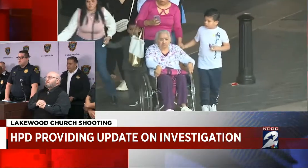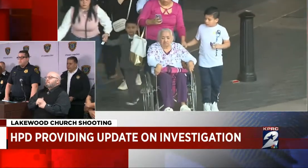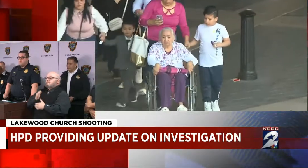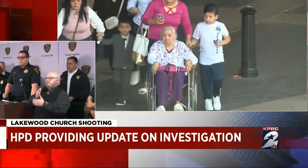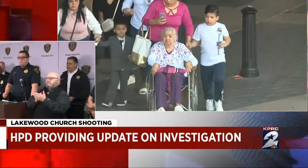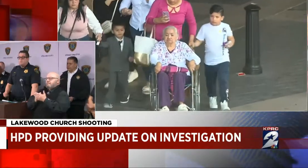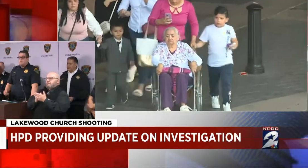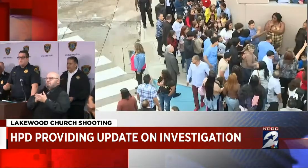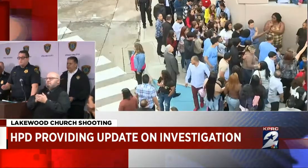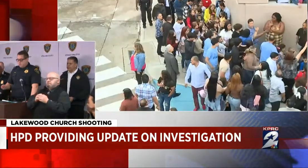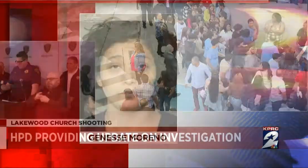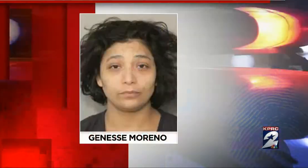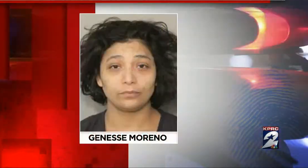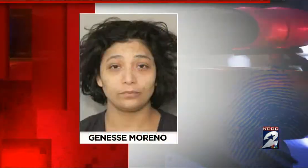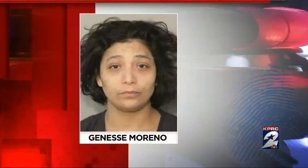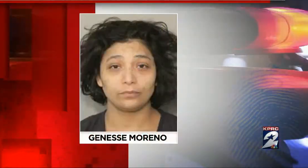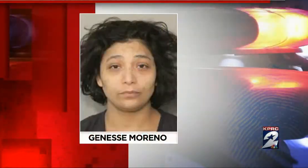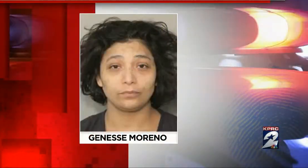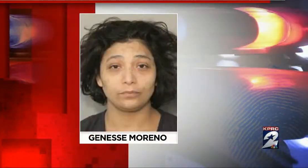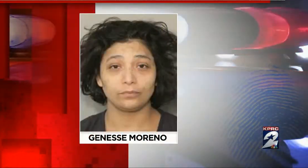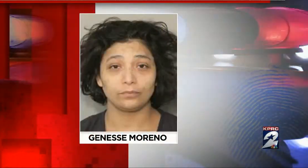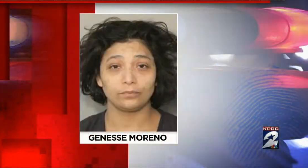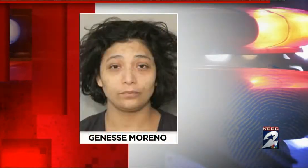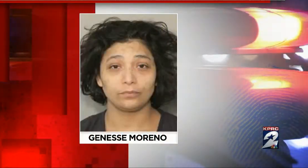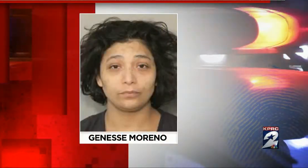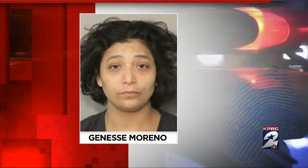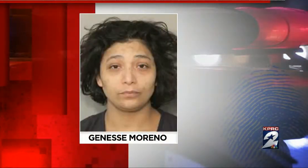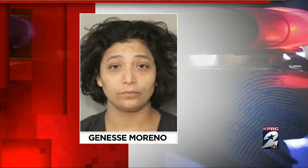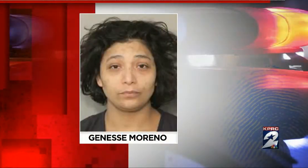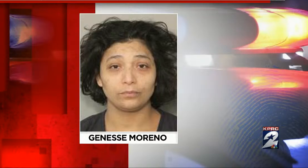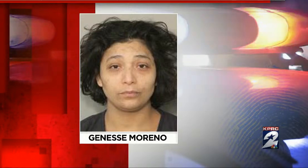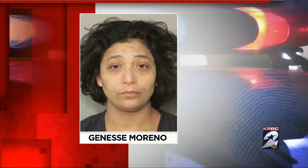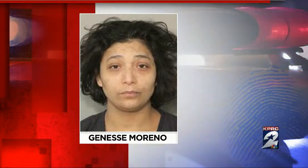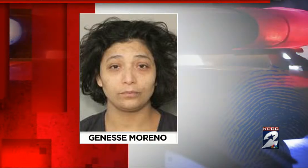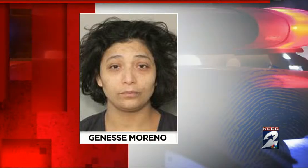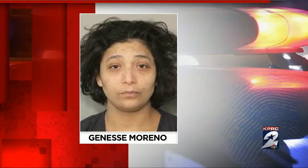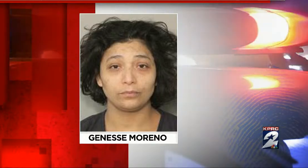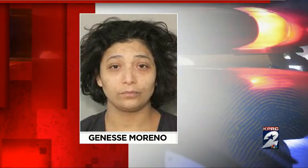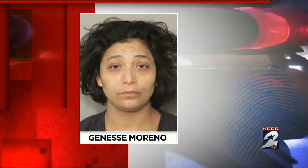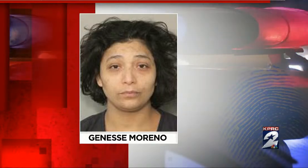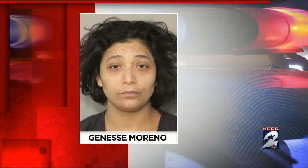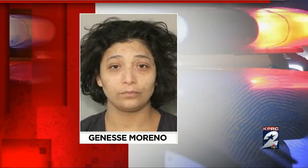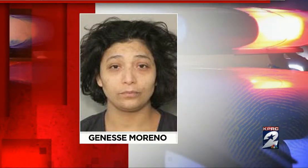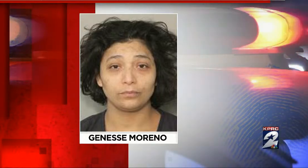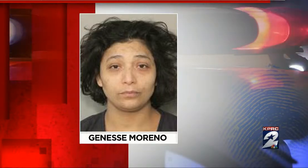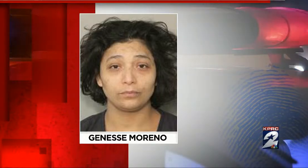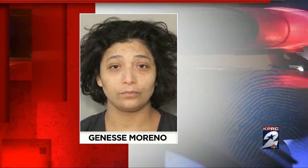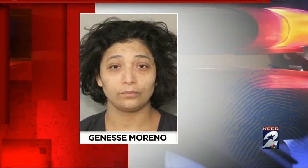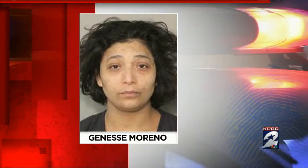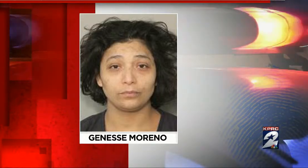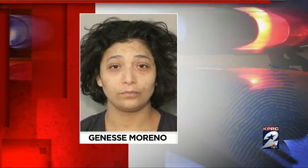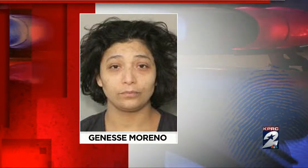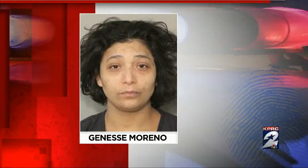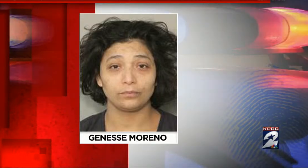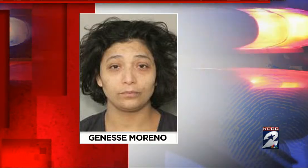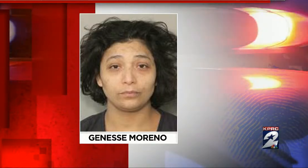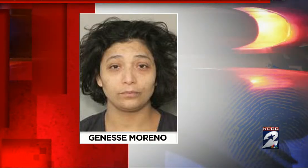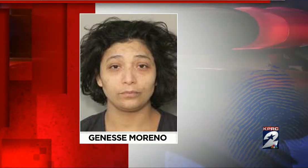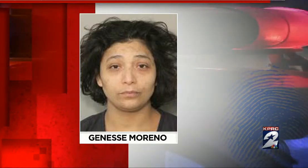some discrepancies. We do have reports she used multiple aliases, including Jeffrey